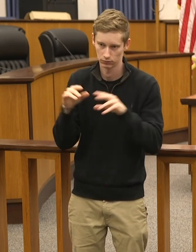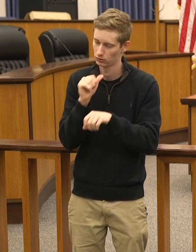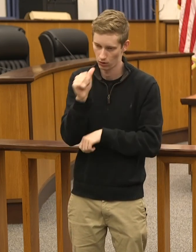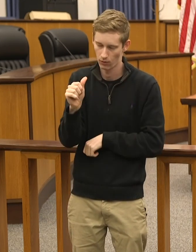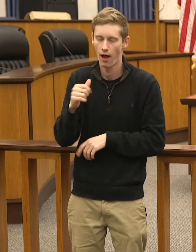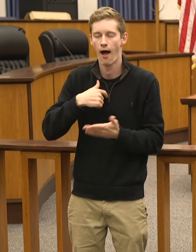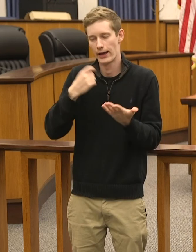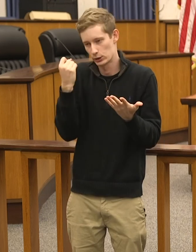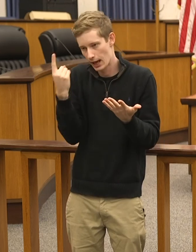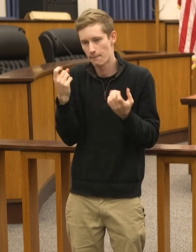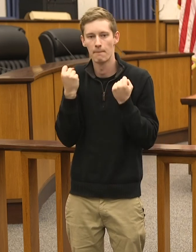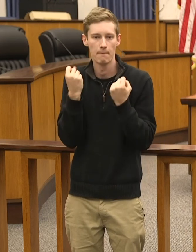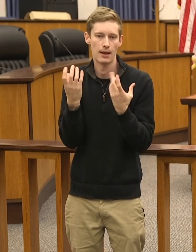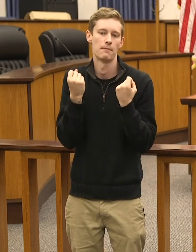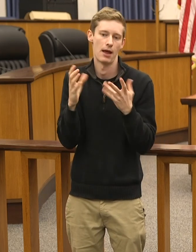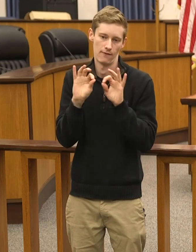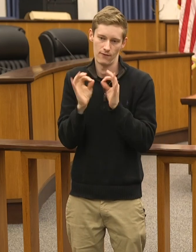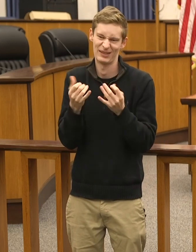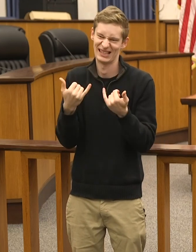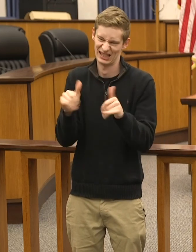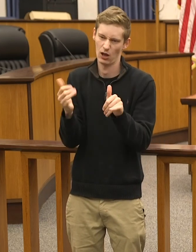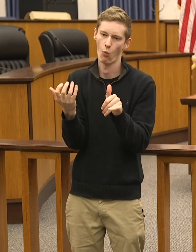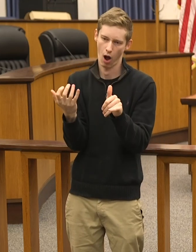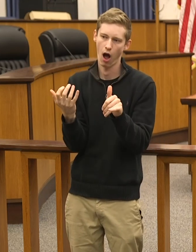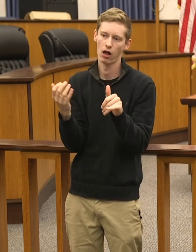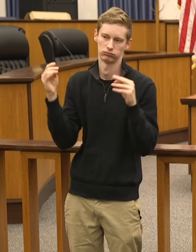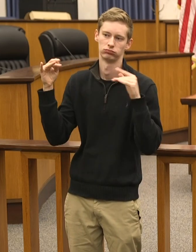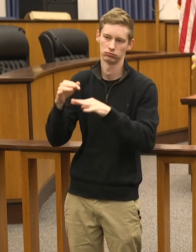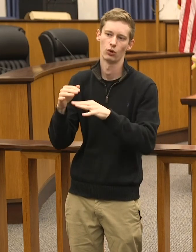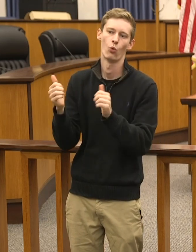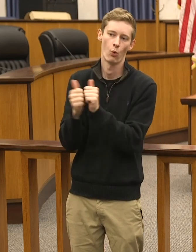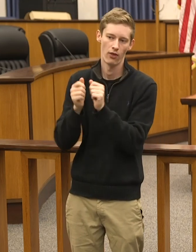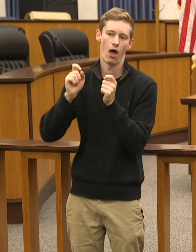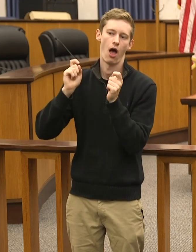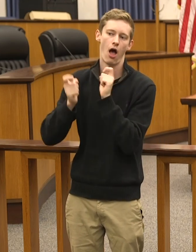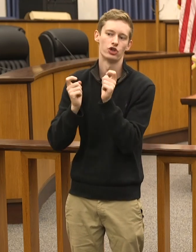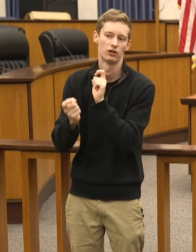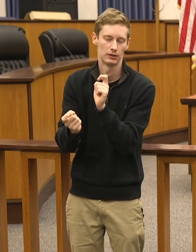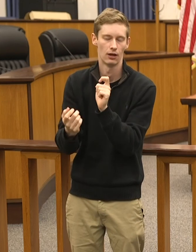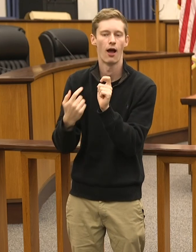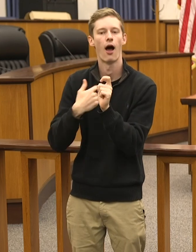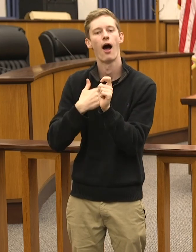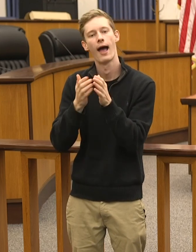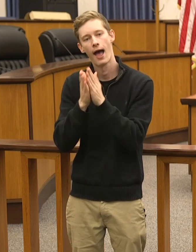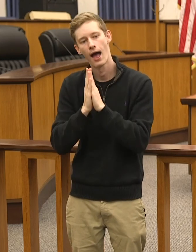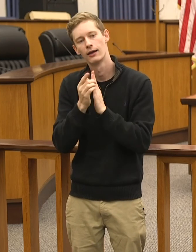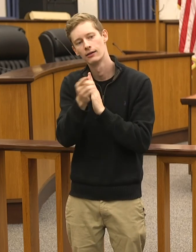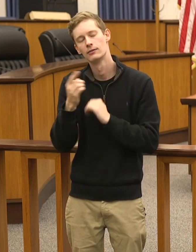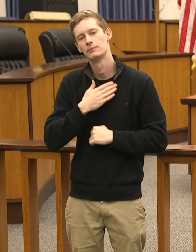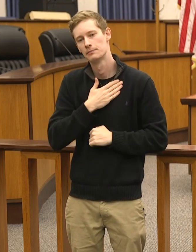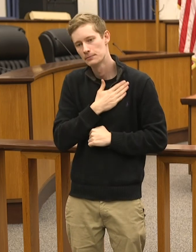traditions and will be willing to do it with some adjustments. I would ask that people think about how much they are